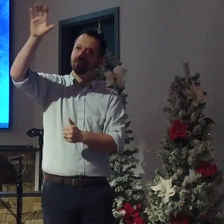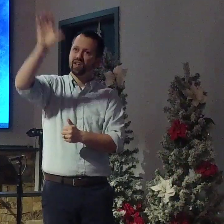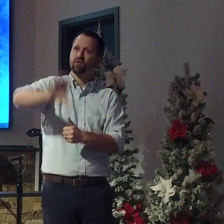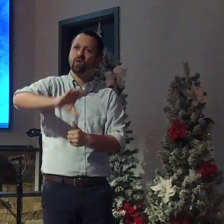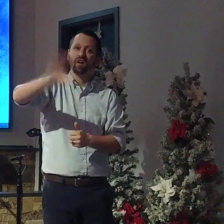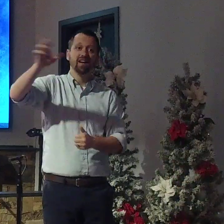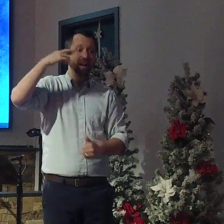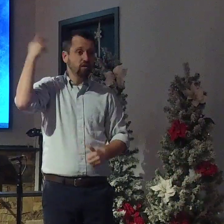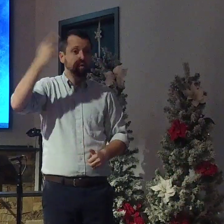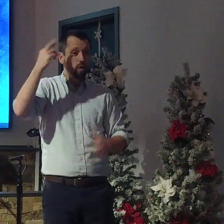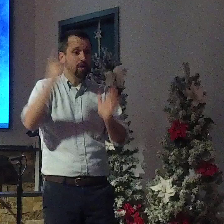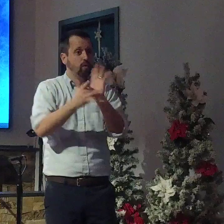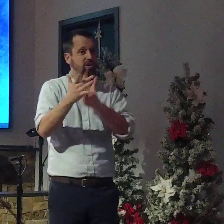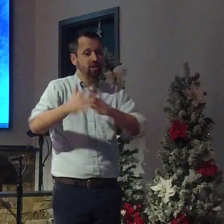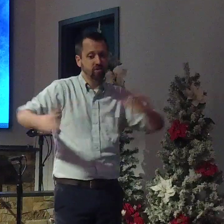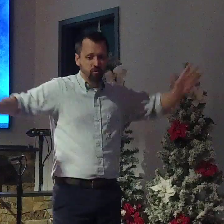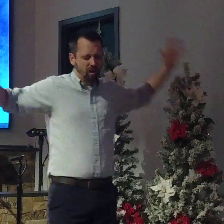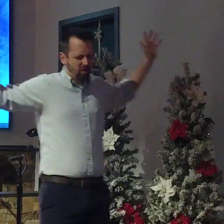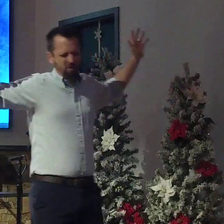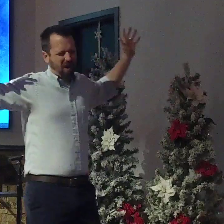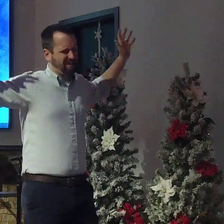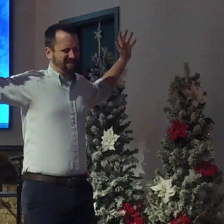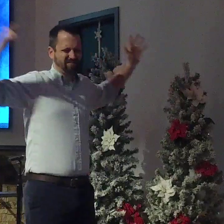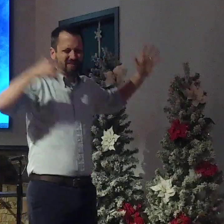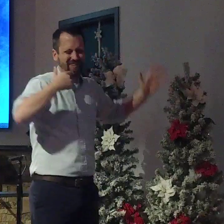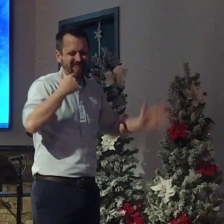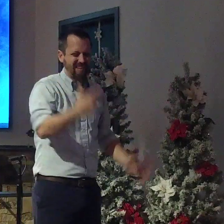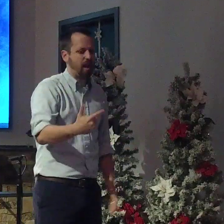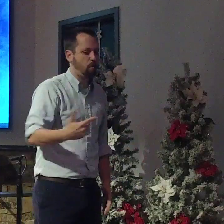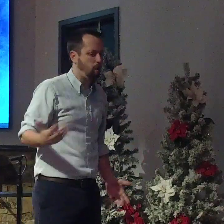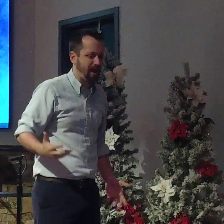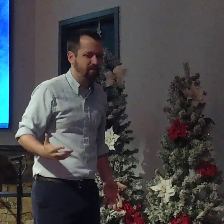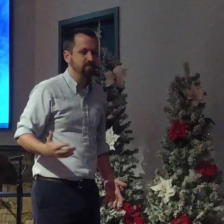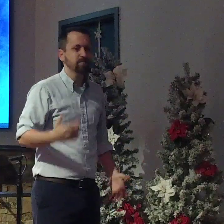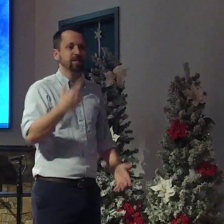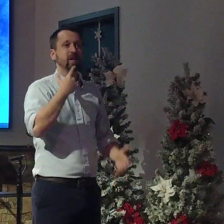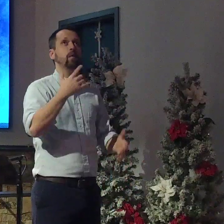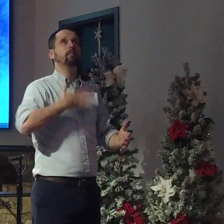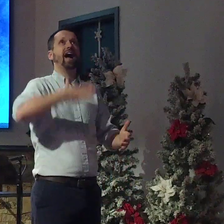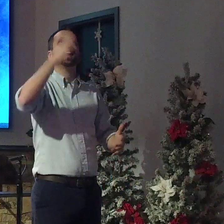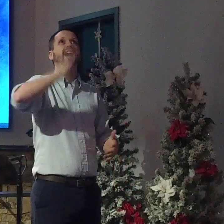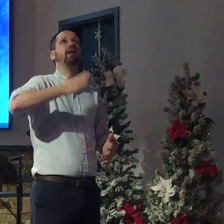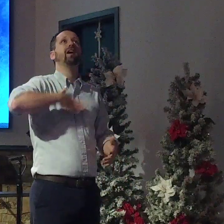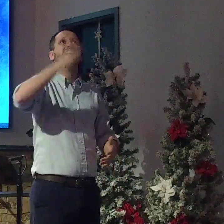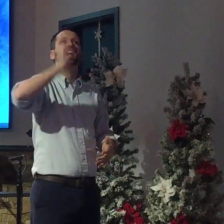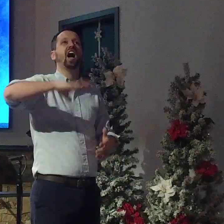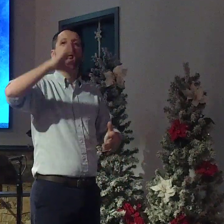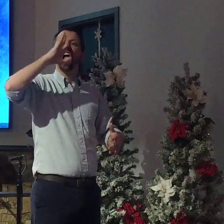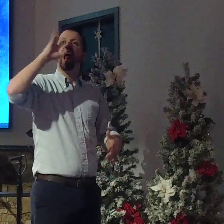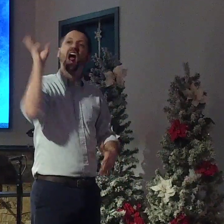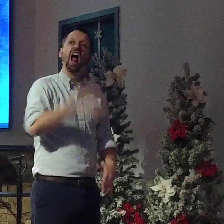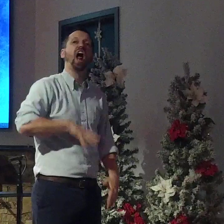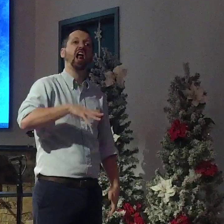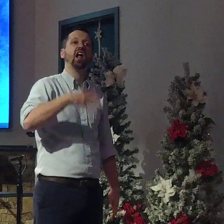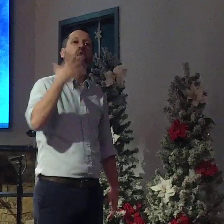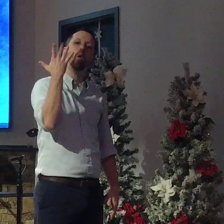God, and your sins have hid his face from you, and he will not hear. Sin separates us from